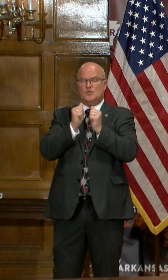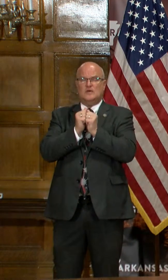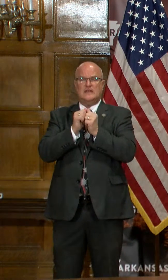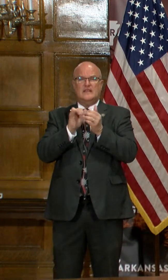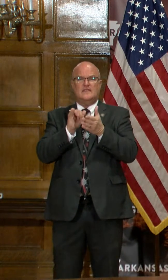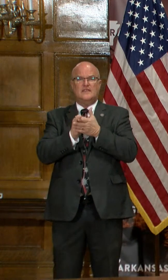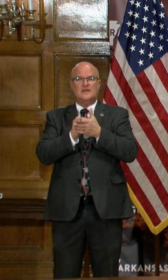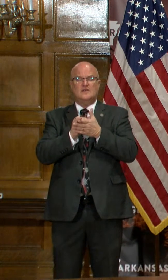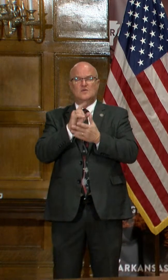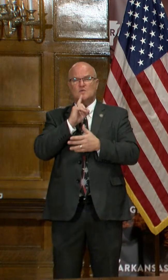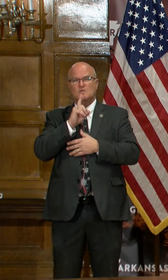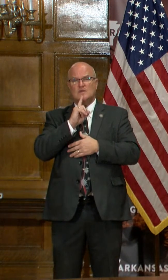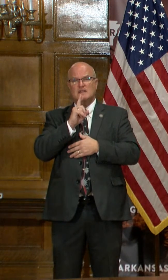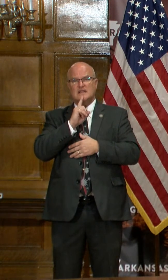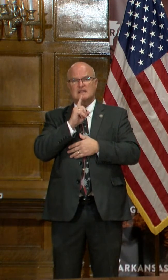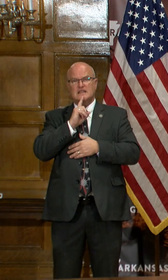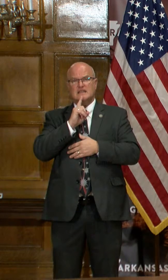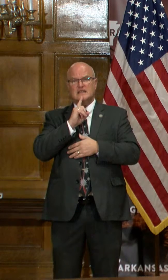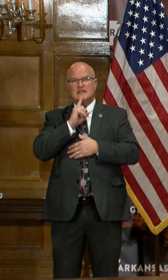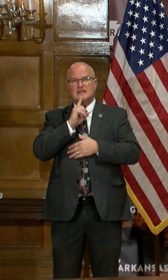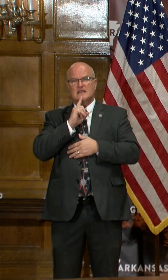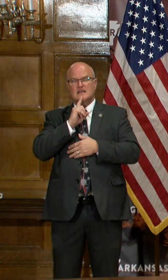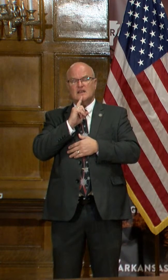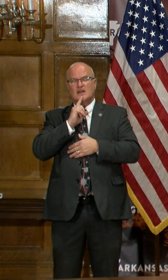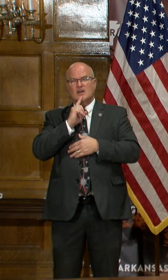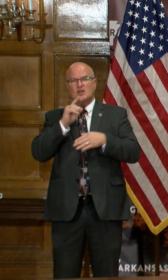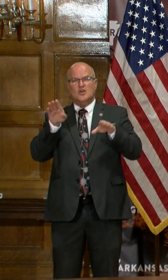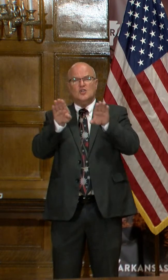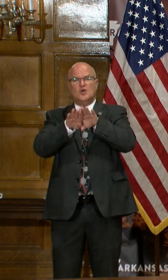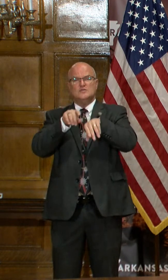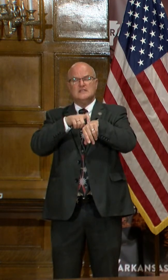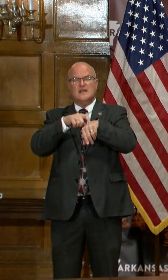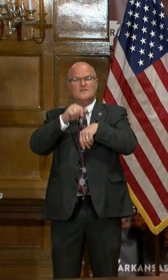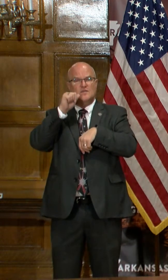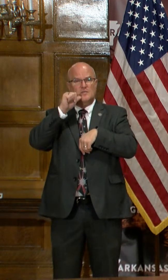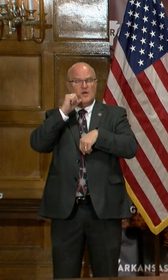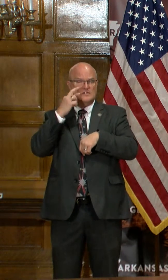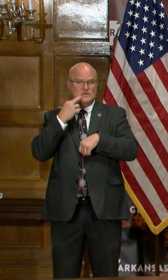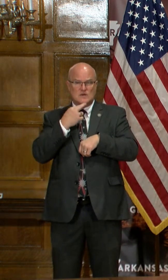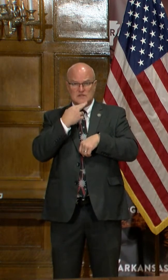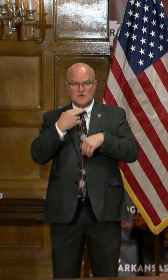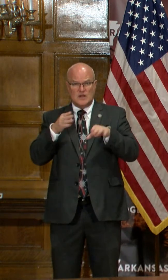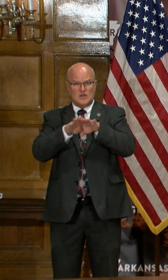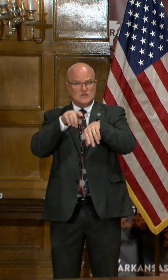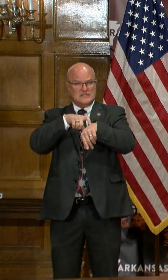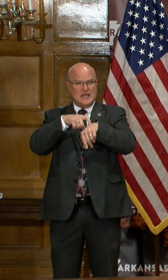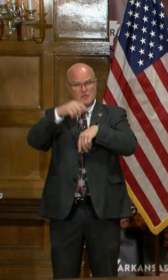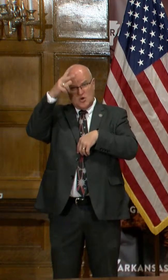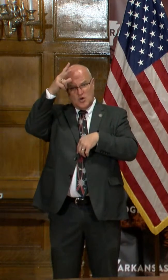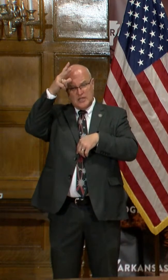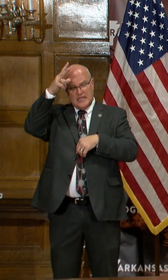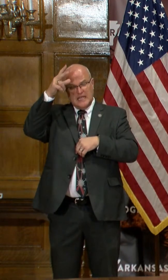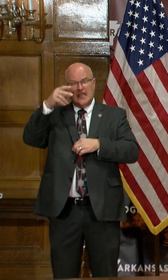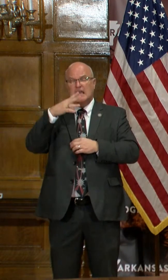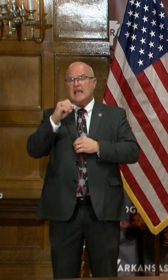the earlier closing time for bars and restaurants, and whether